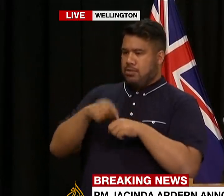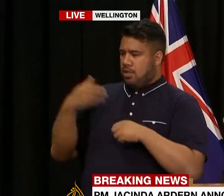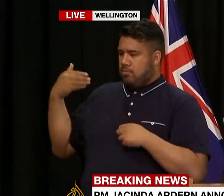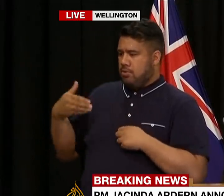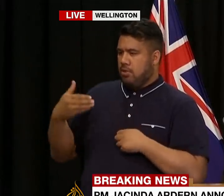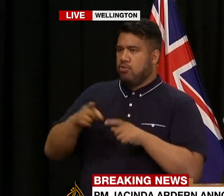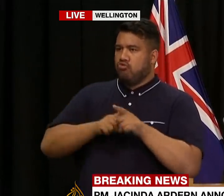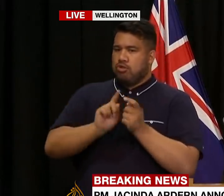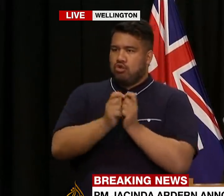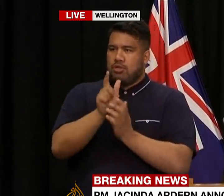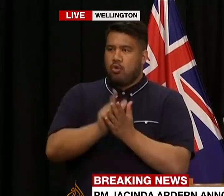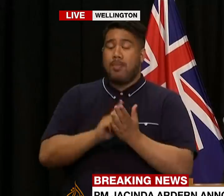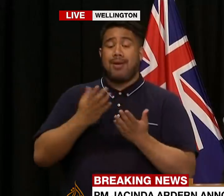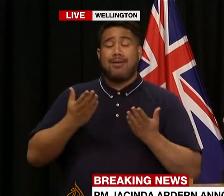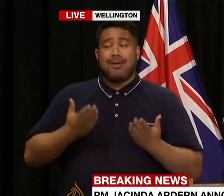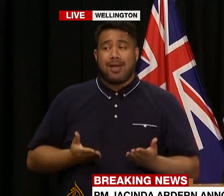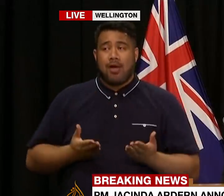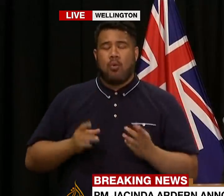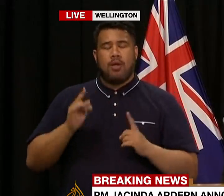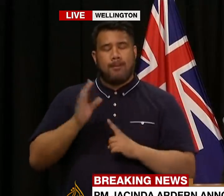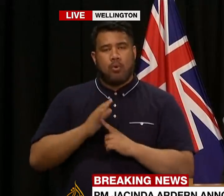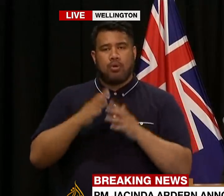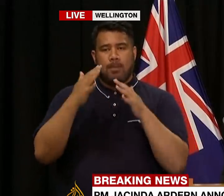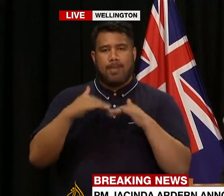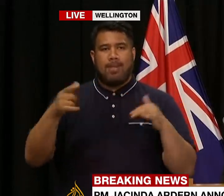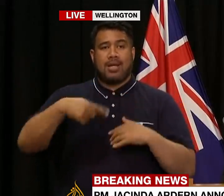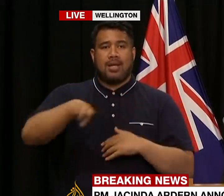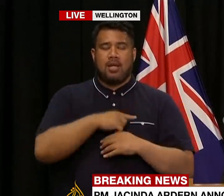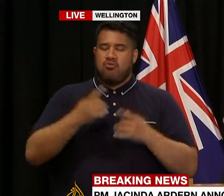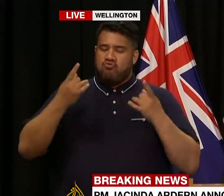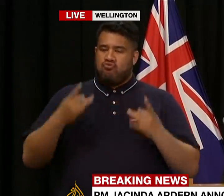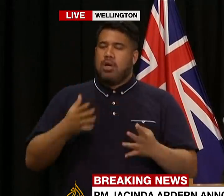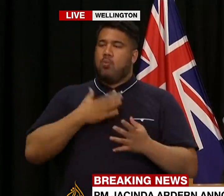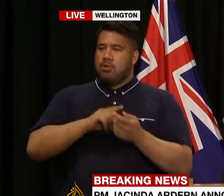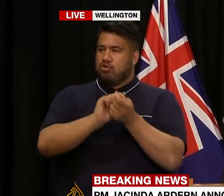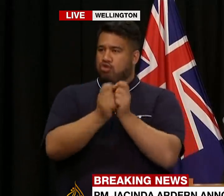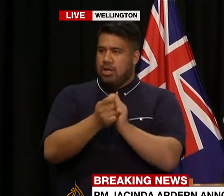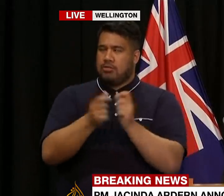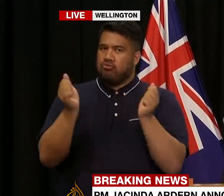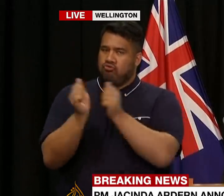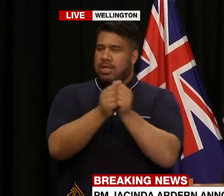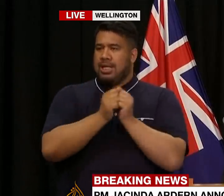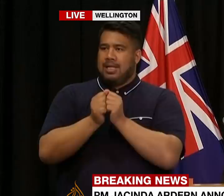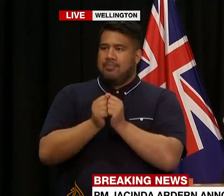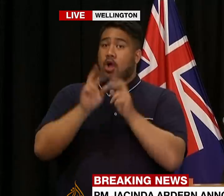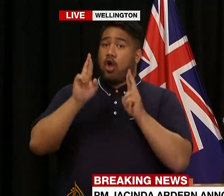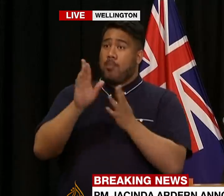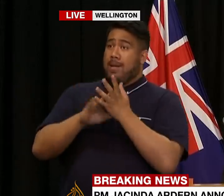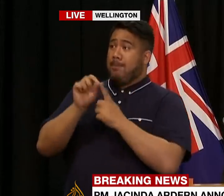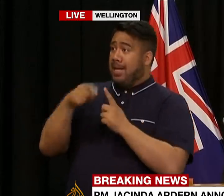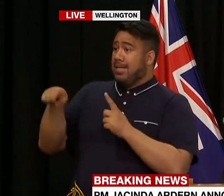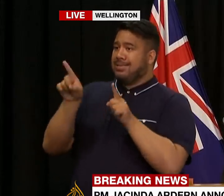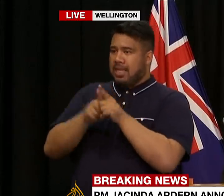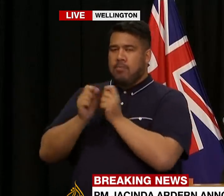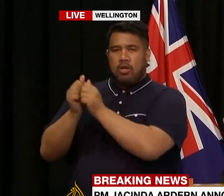But I think what's important now is that New Zealand public is galvanised, and I would hope that politicians are galvanised